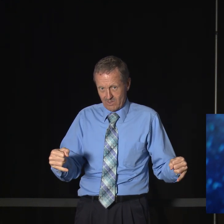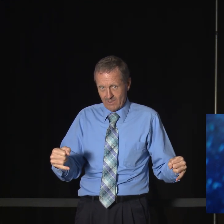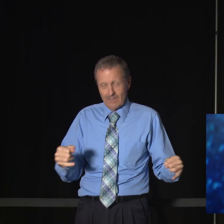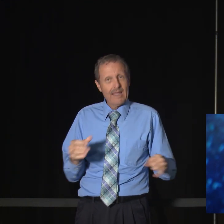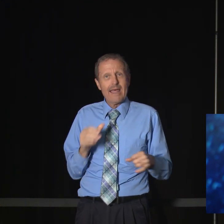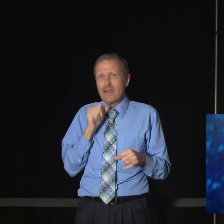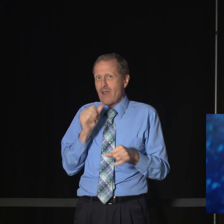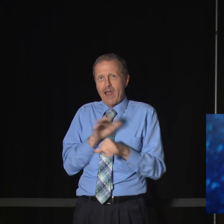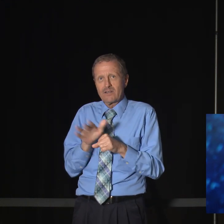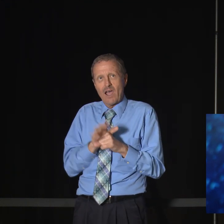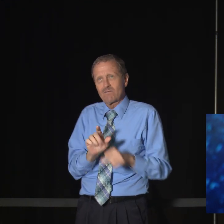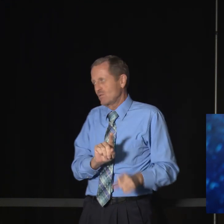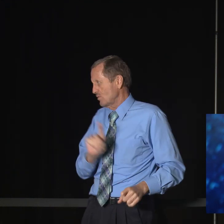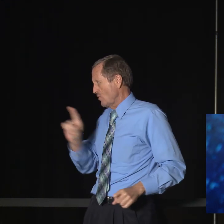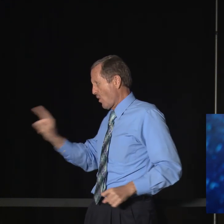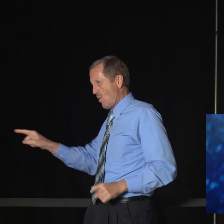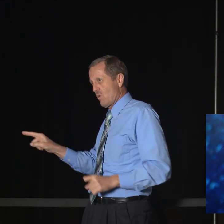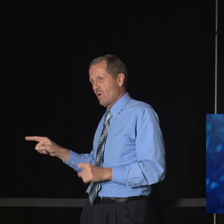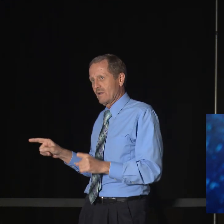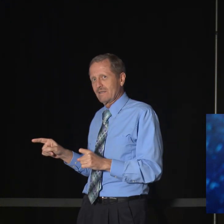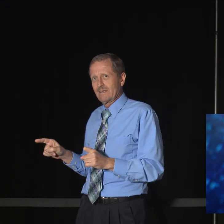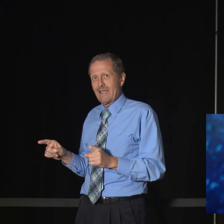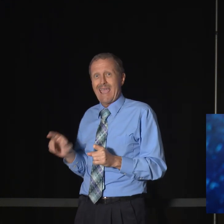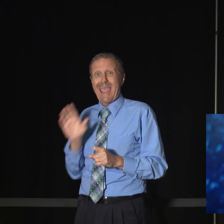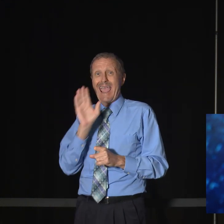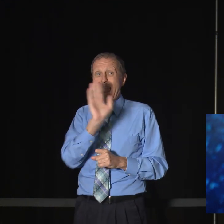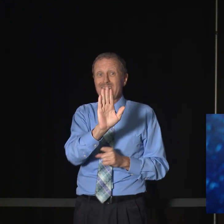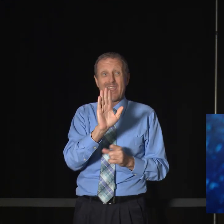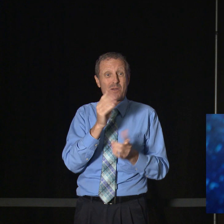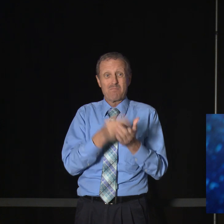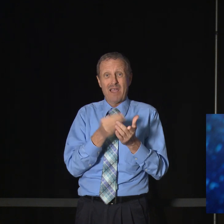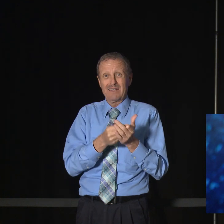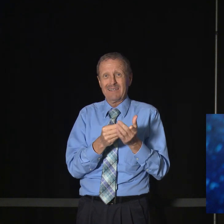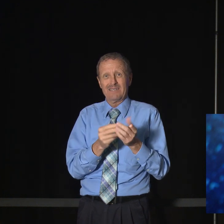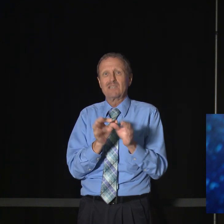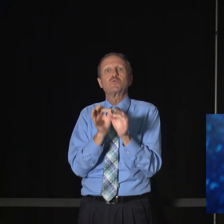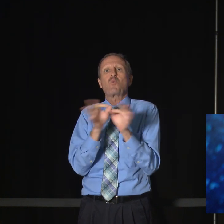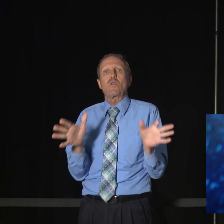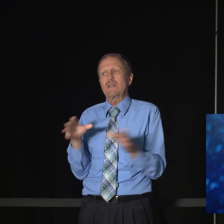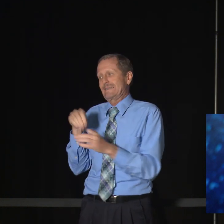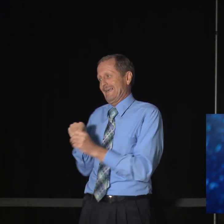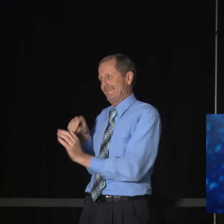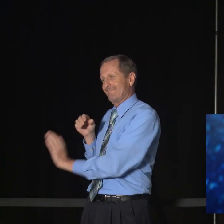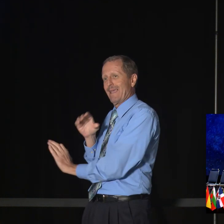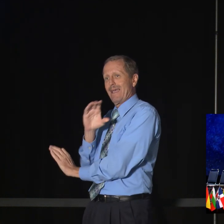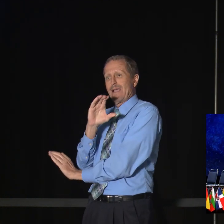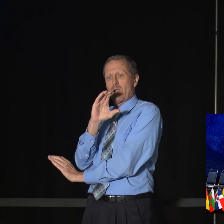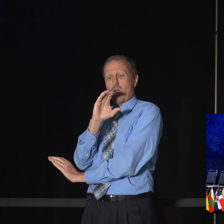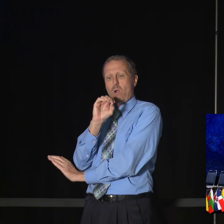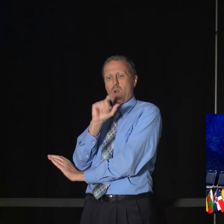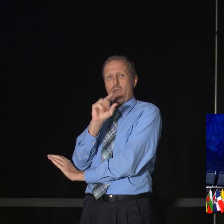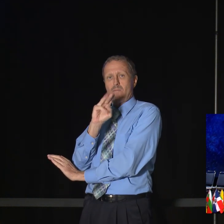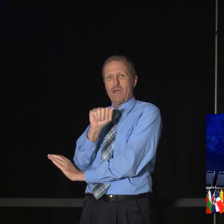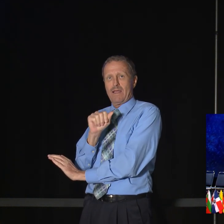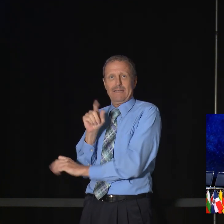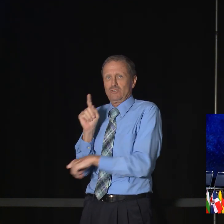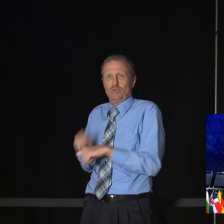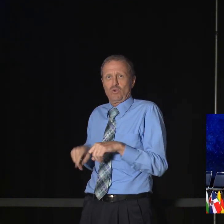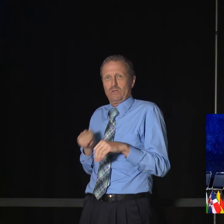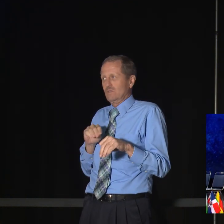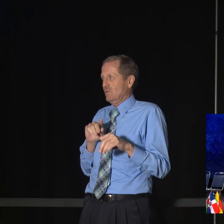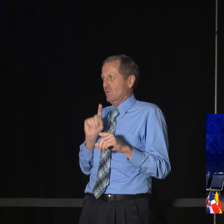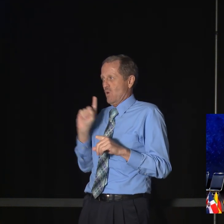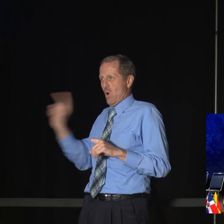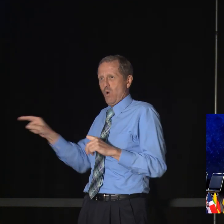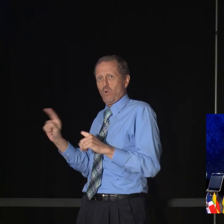But she didn't have money, and her money worth nothing in Colombia. She didn't have money to move within Colombia to go